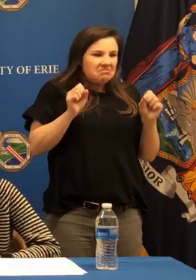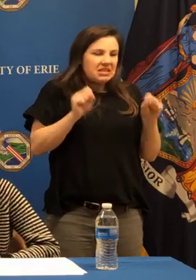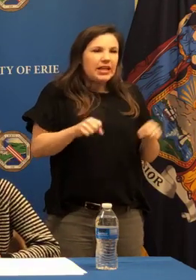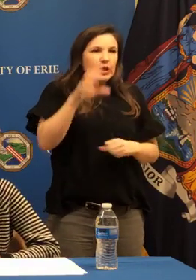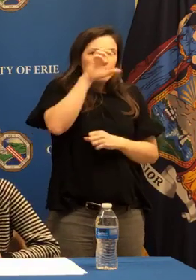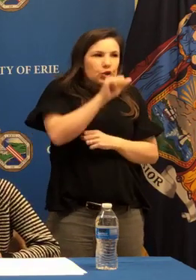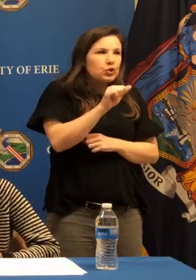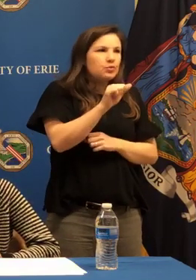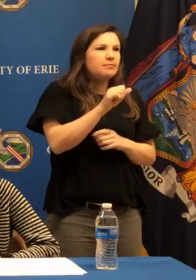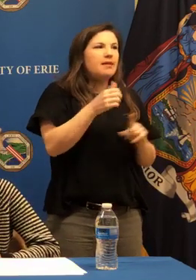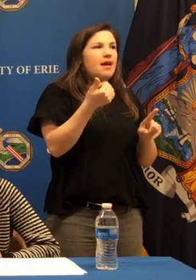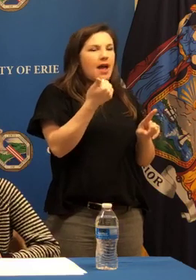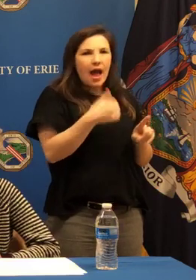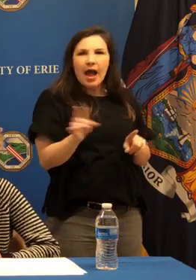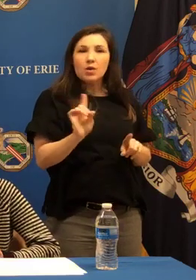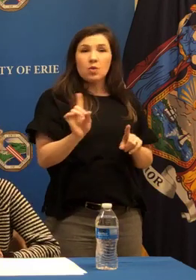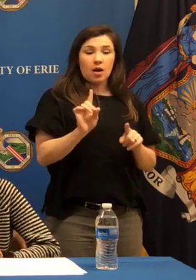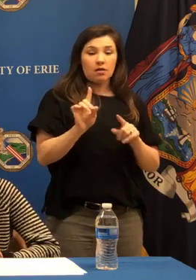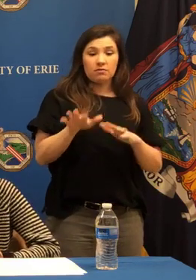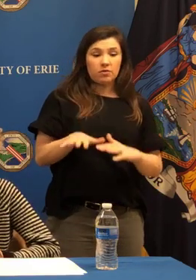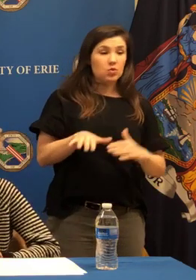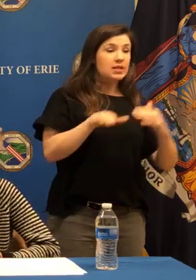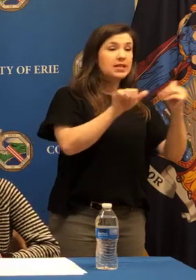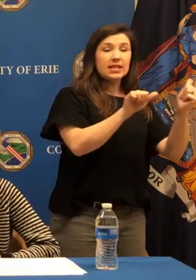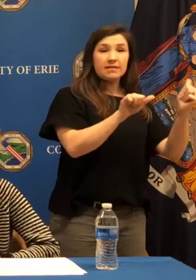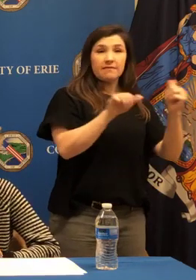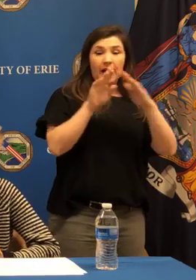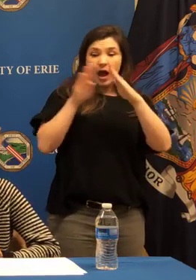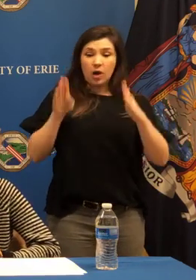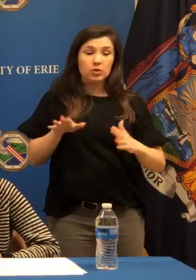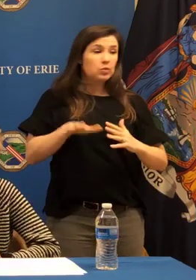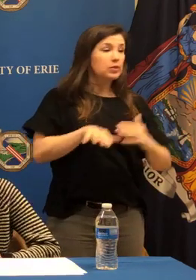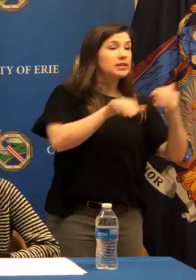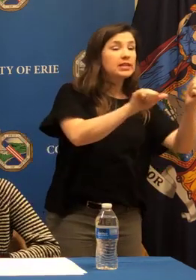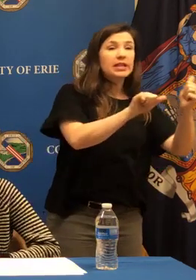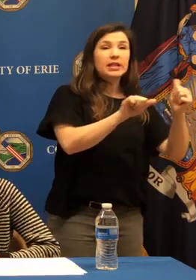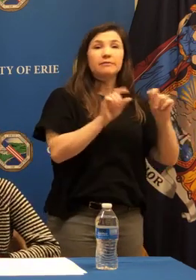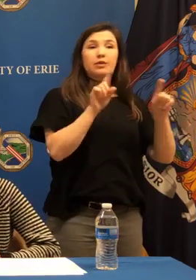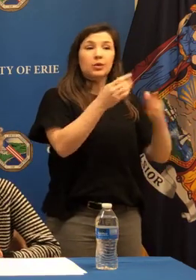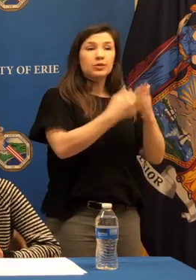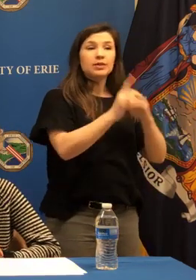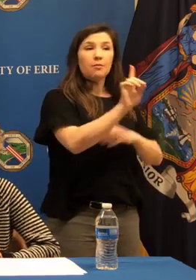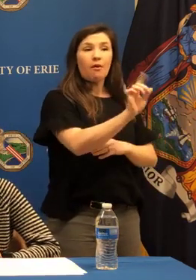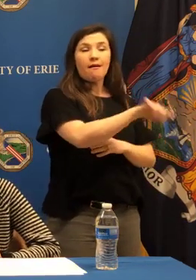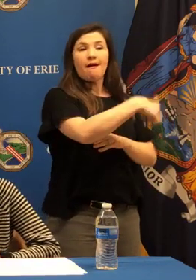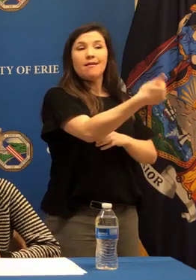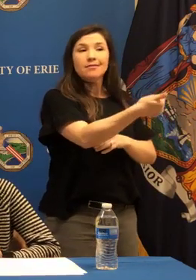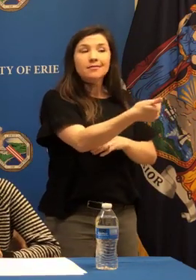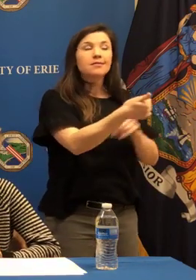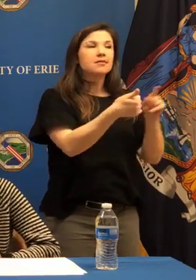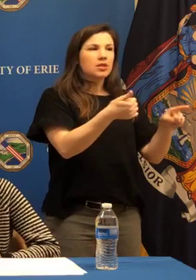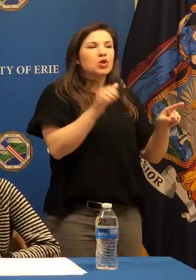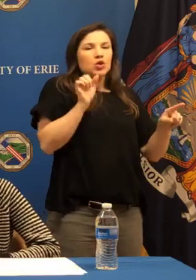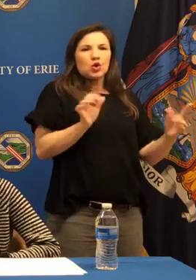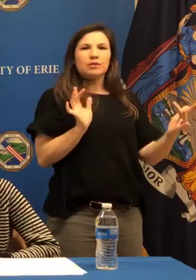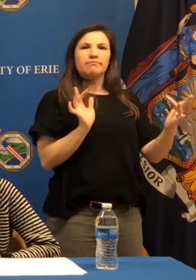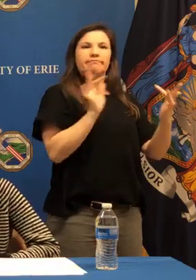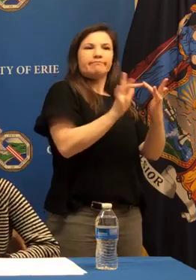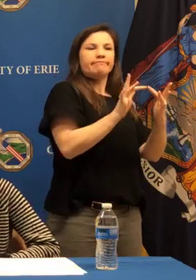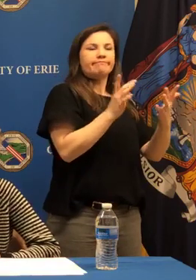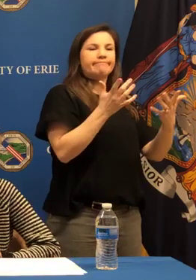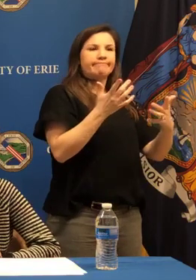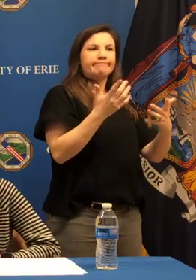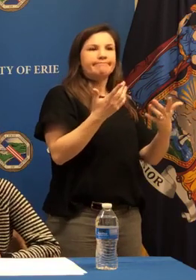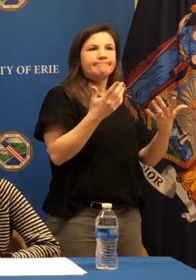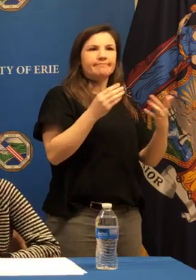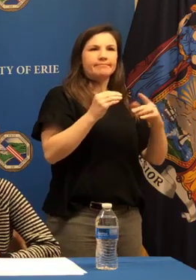that anywhere we leave our house, anywhere we go outside our house, anytime we leave our house, we could potentially come in contact with